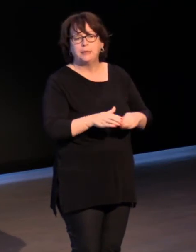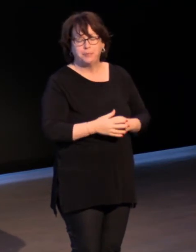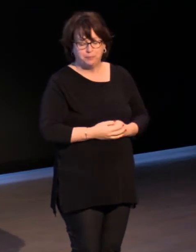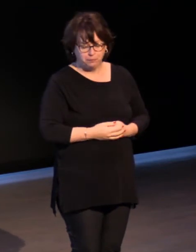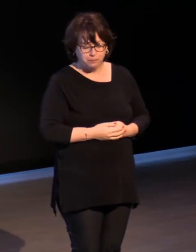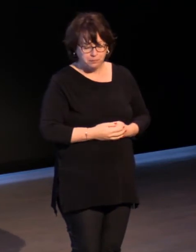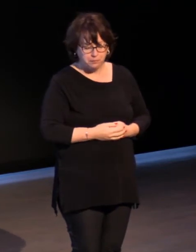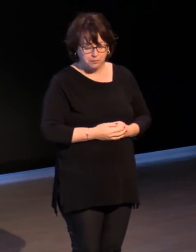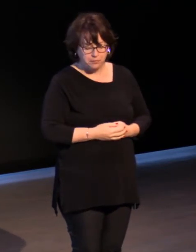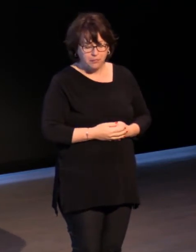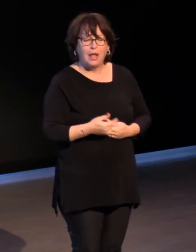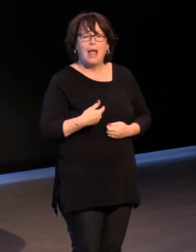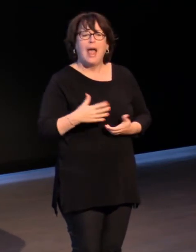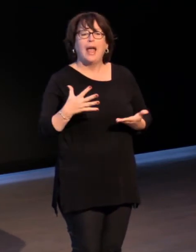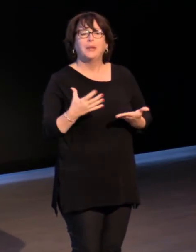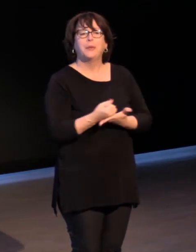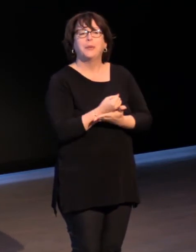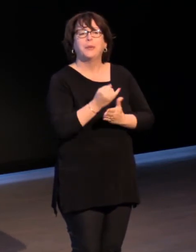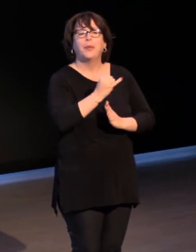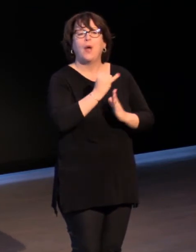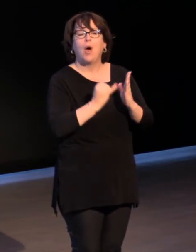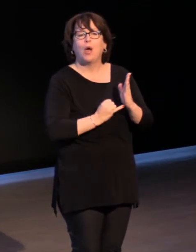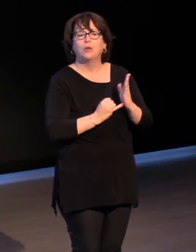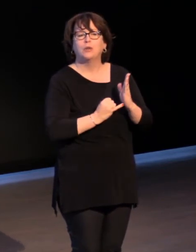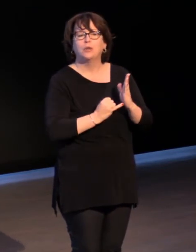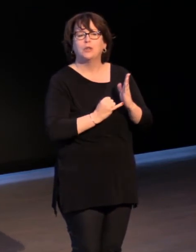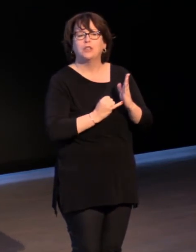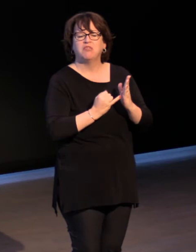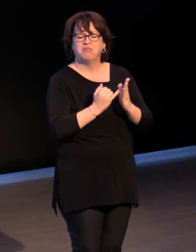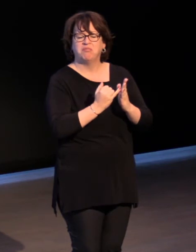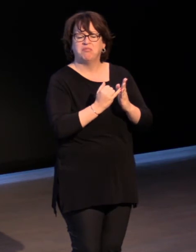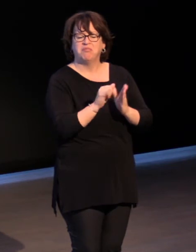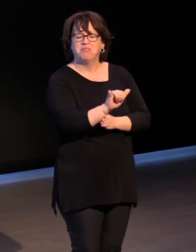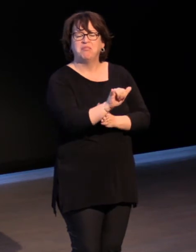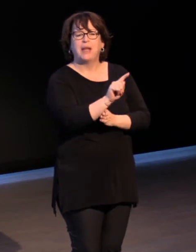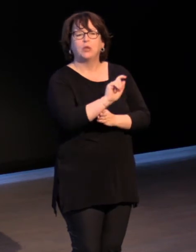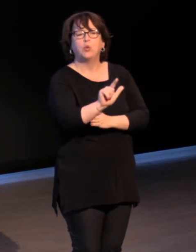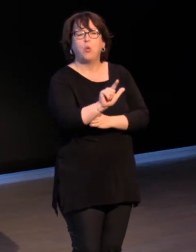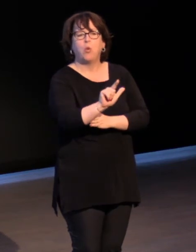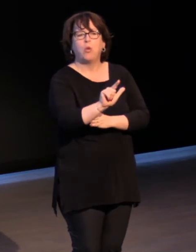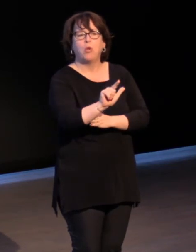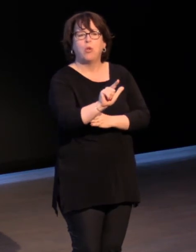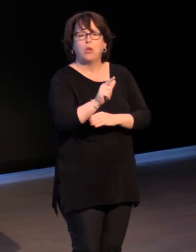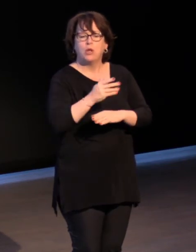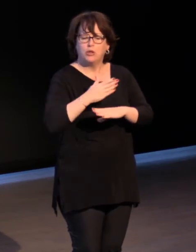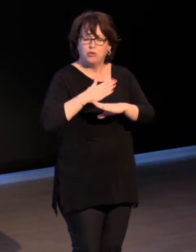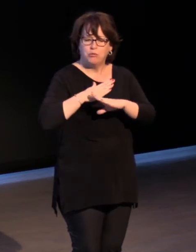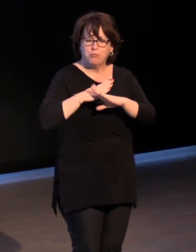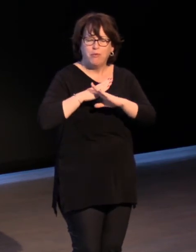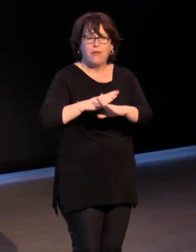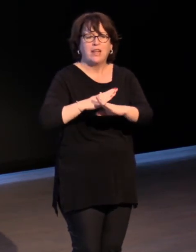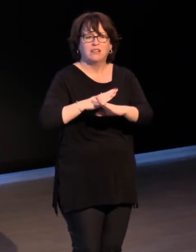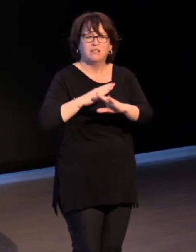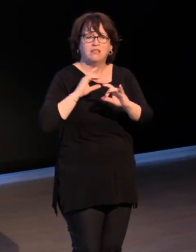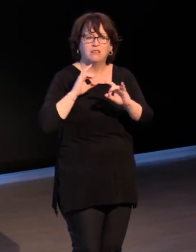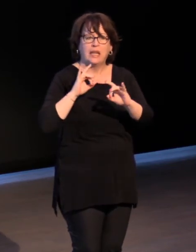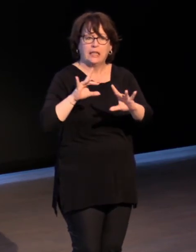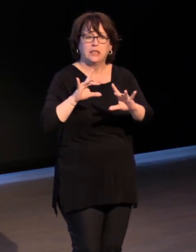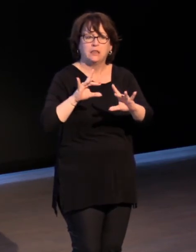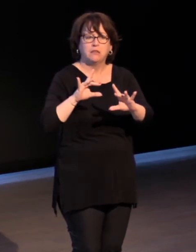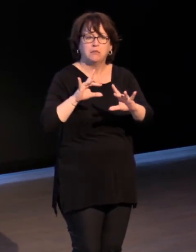I use the arts as a tool to prevent and stop the intergenerational transmission of hate.